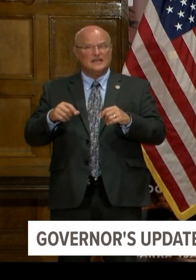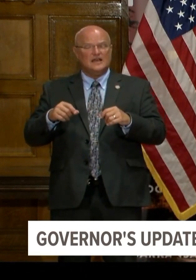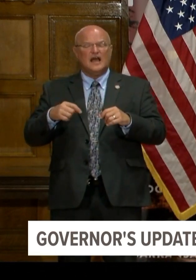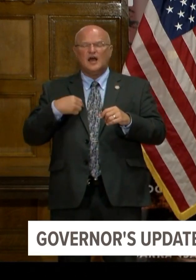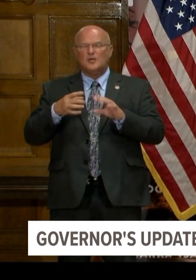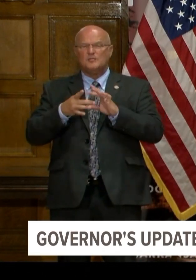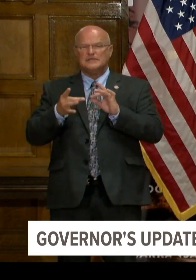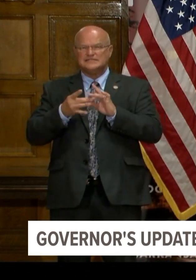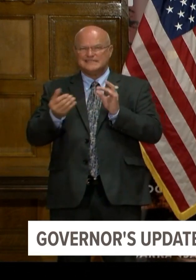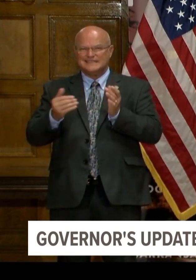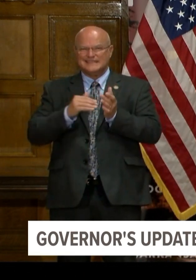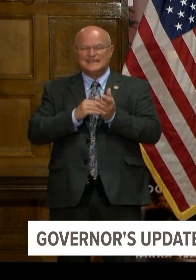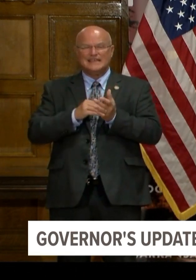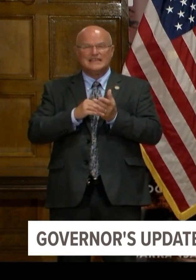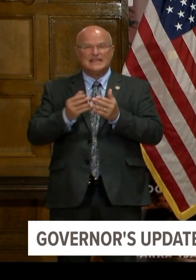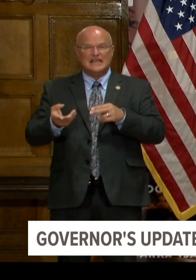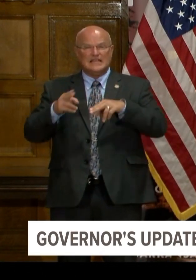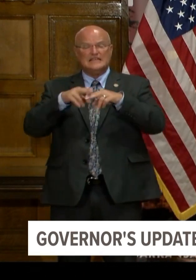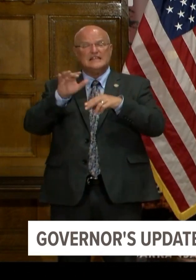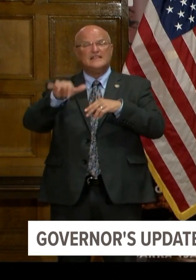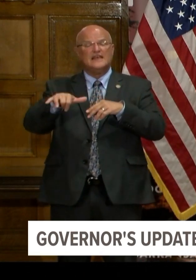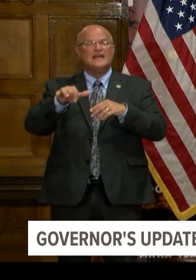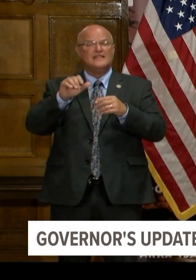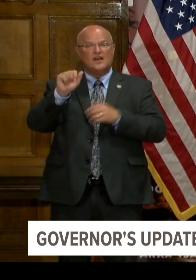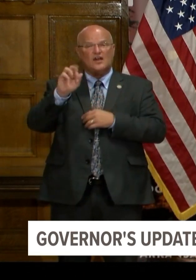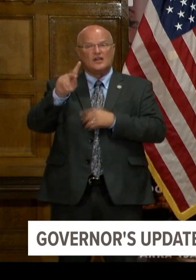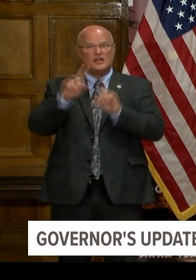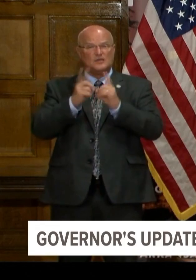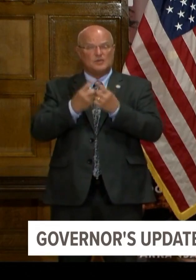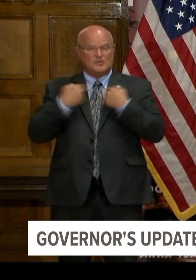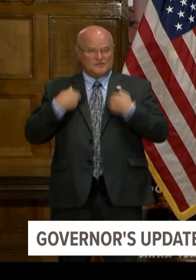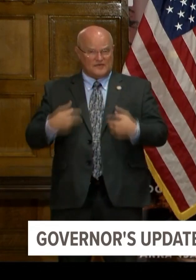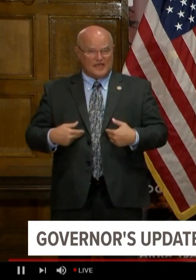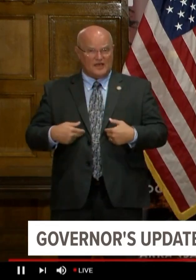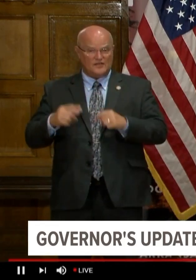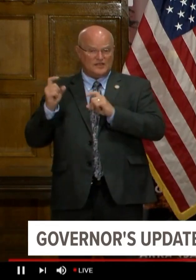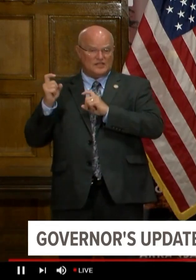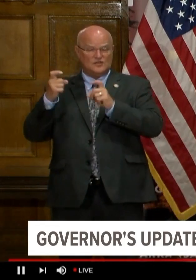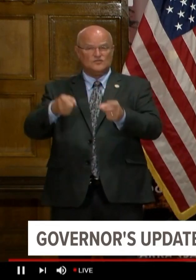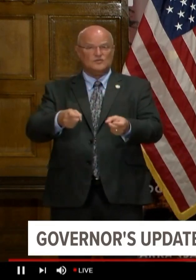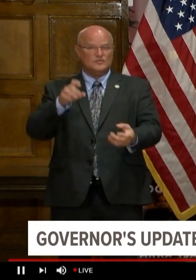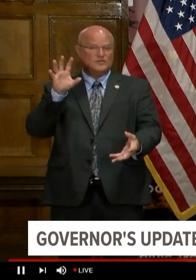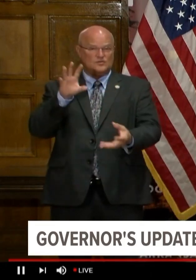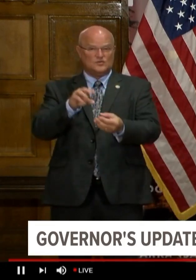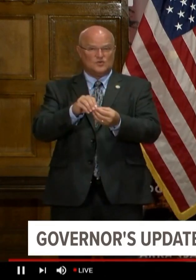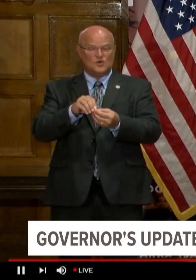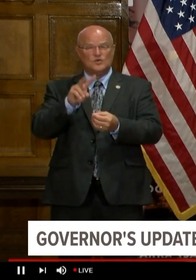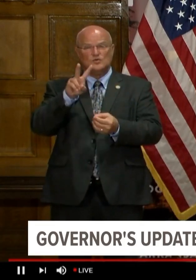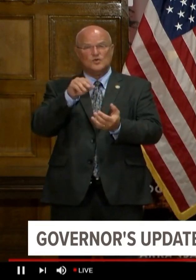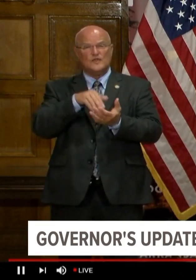let me mention that in addition to that the Arkansas Department of Health contributed to the total